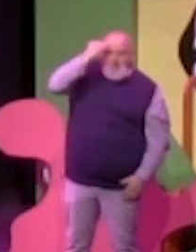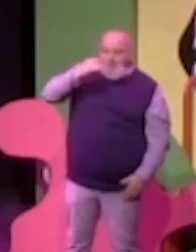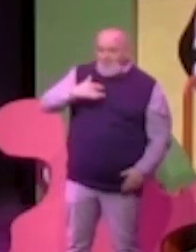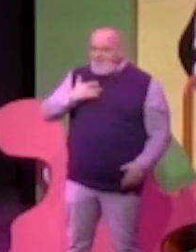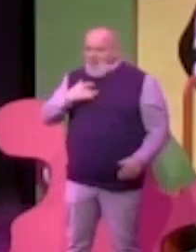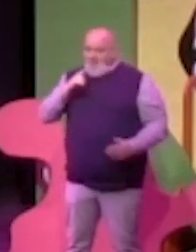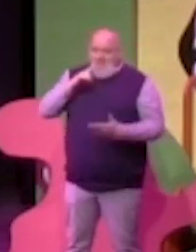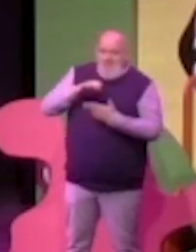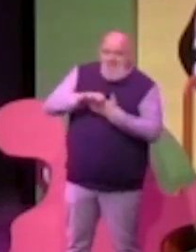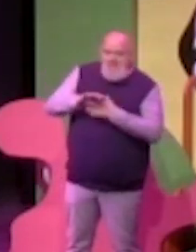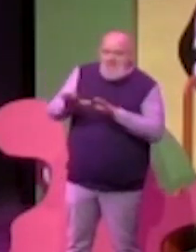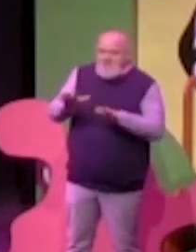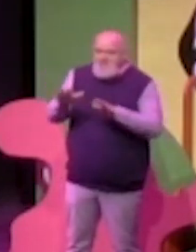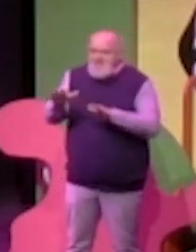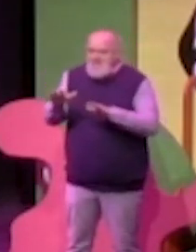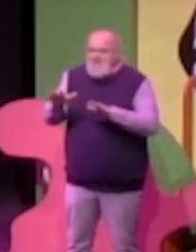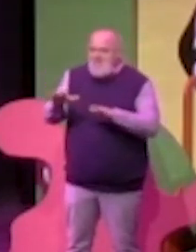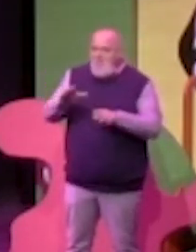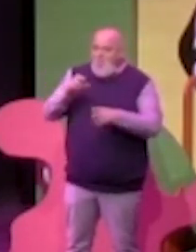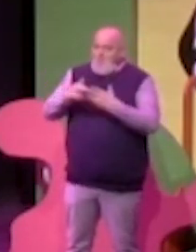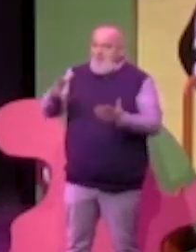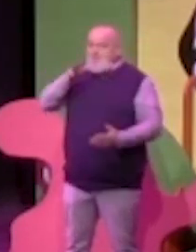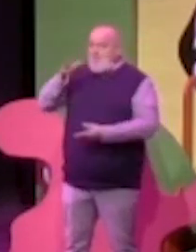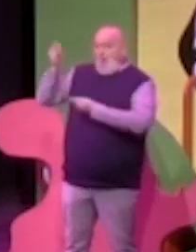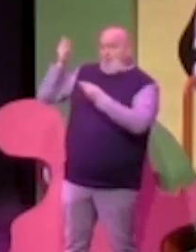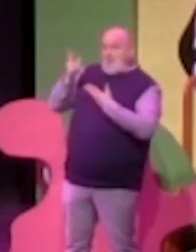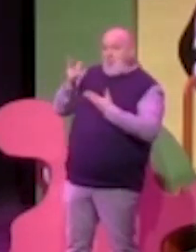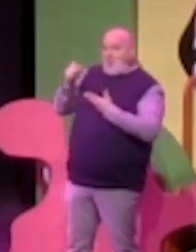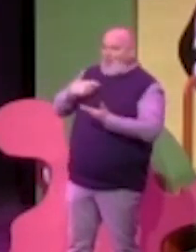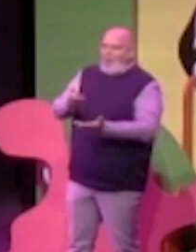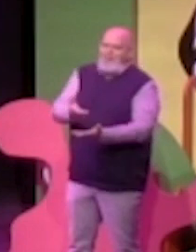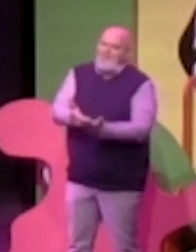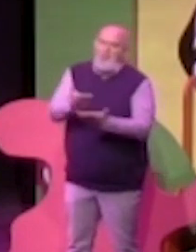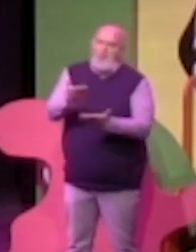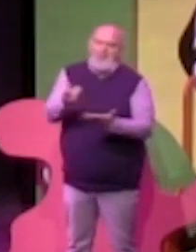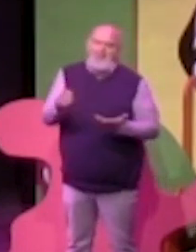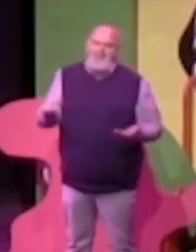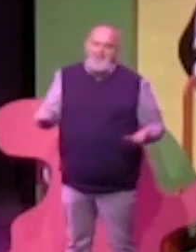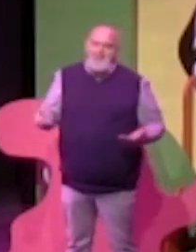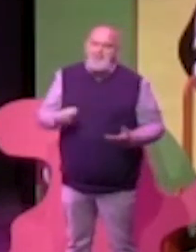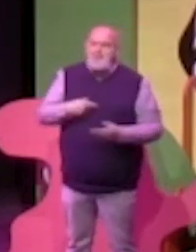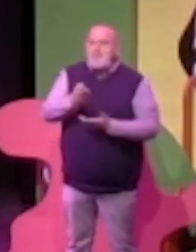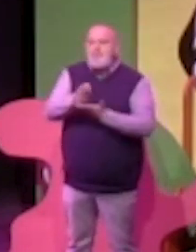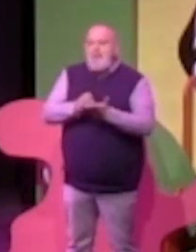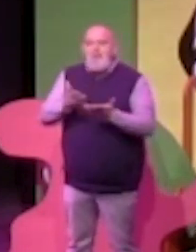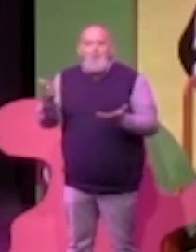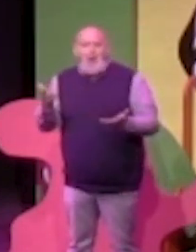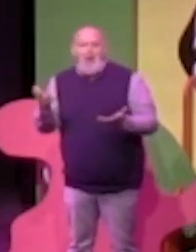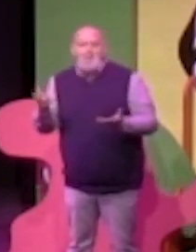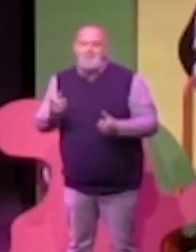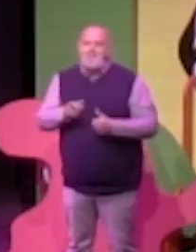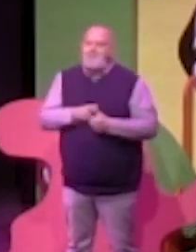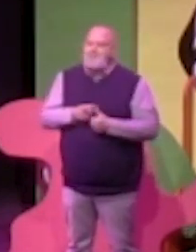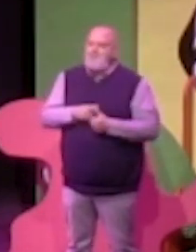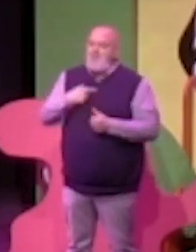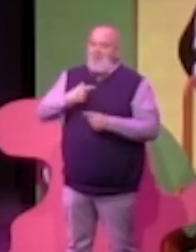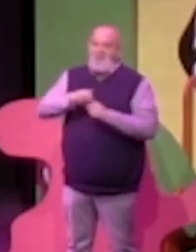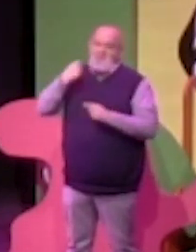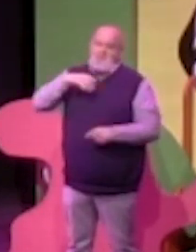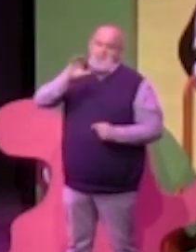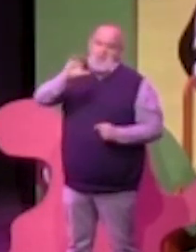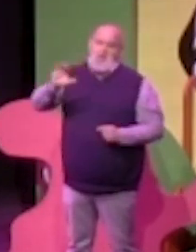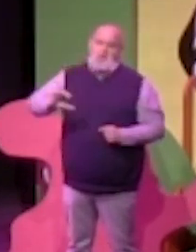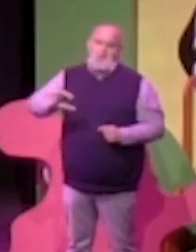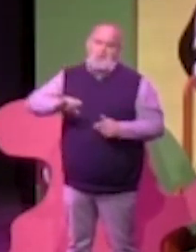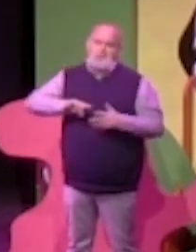already believed, or maybe even that my mama told me. What are some of those? So some of those might be things like, I'm from Chicago